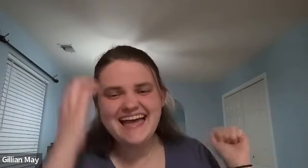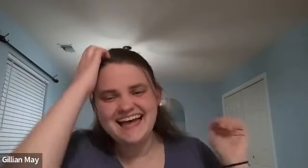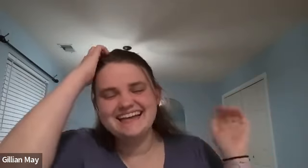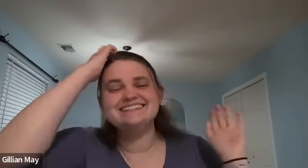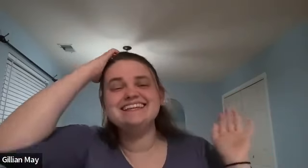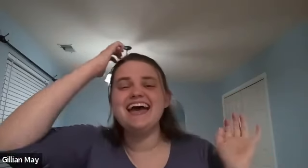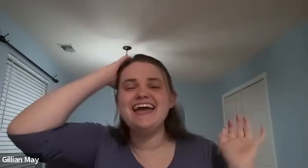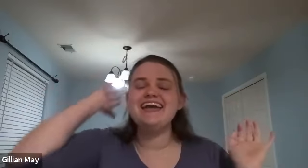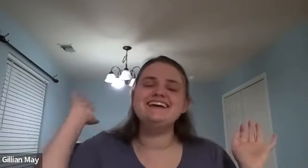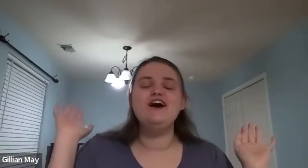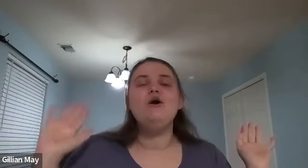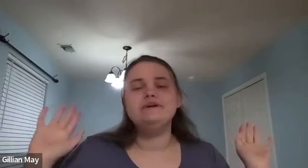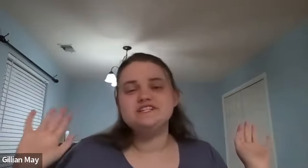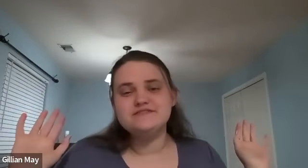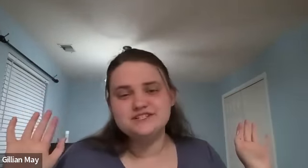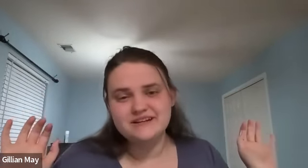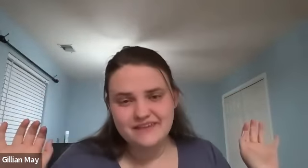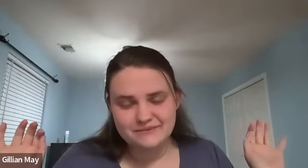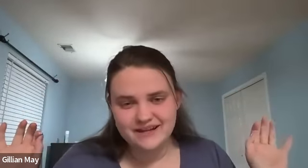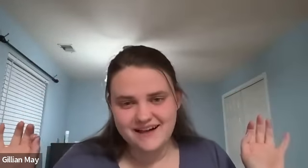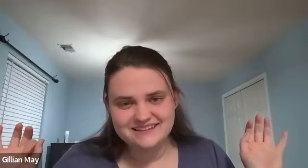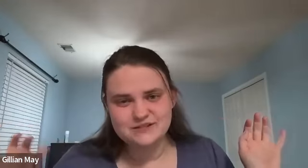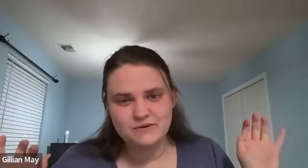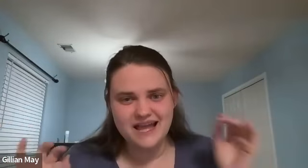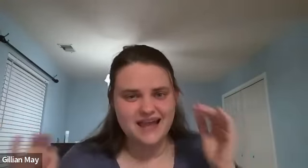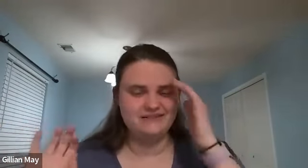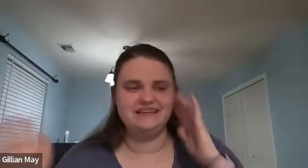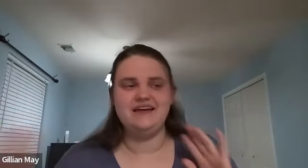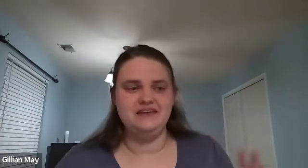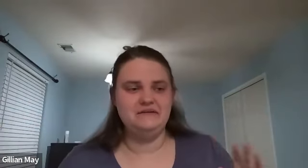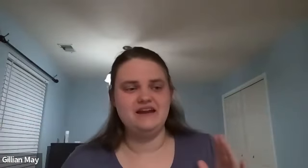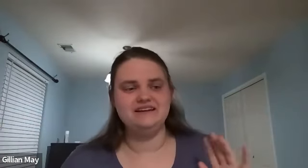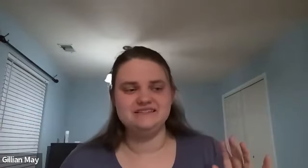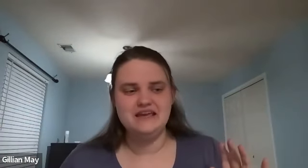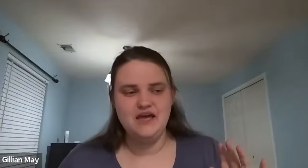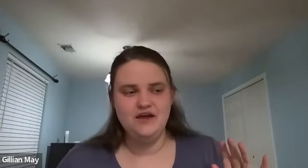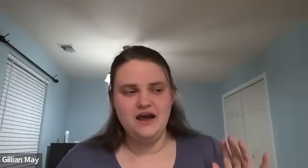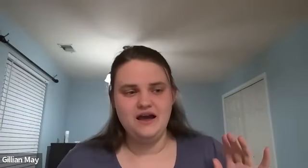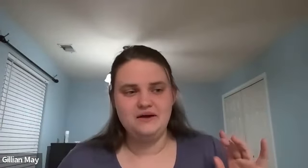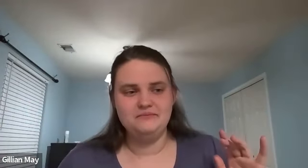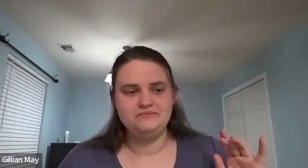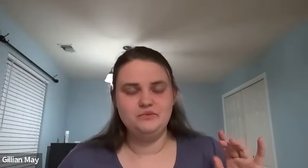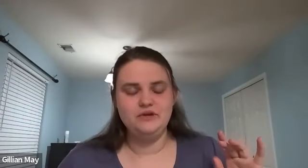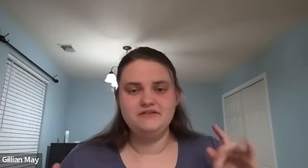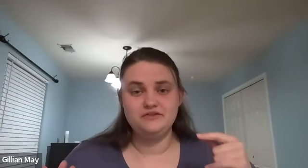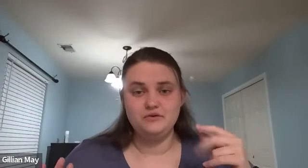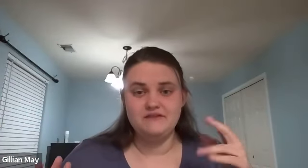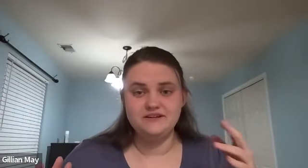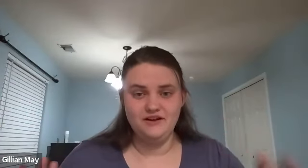Yes, yay! We just finished reading that in my class. That's why I was like thinking about it, because we have like the graphic